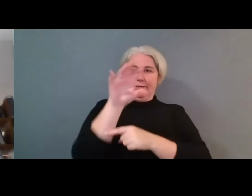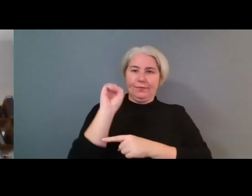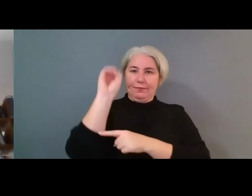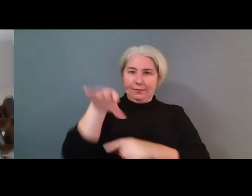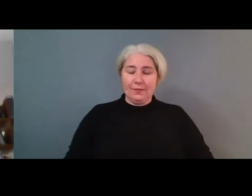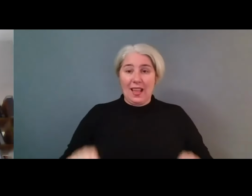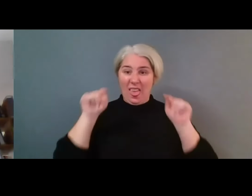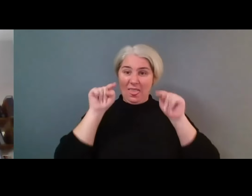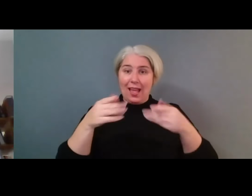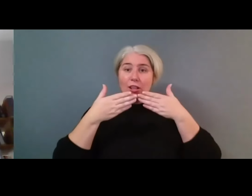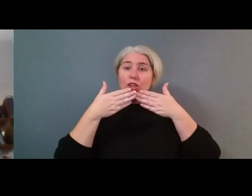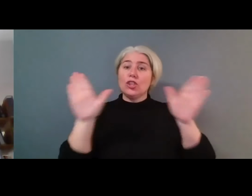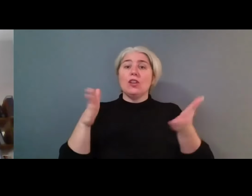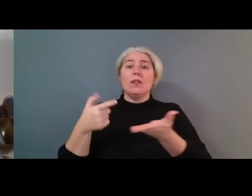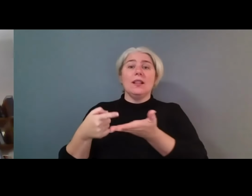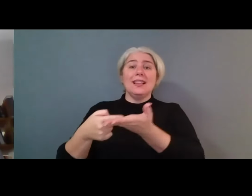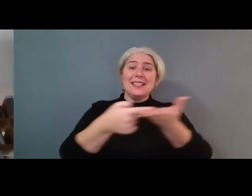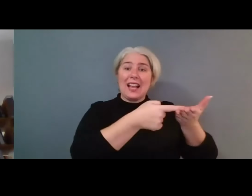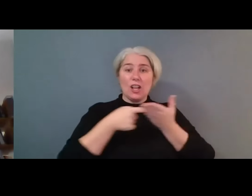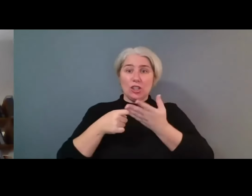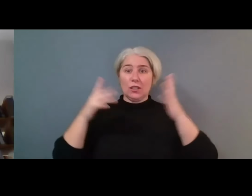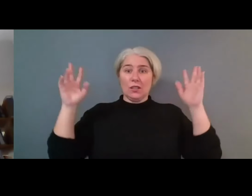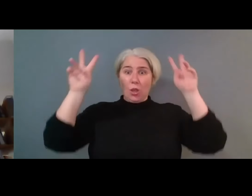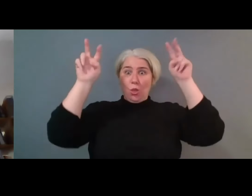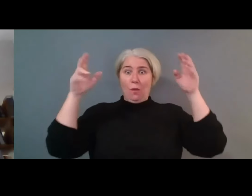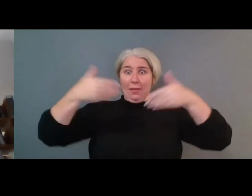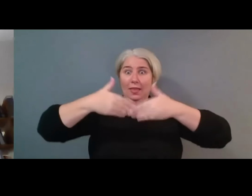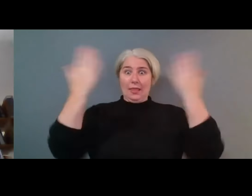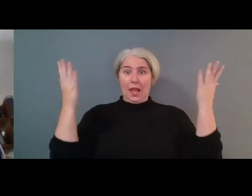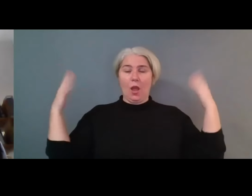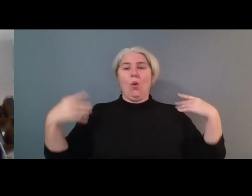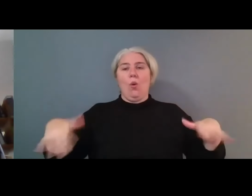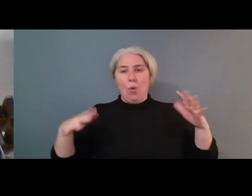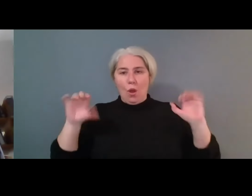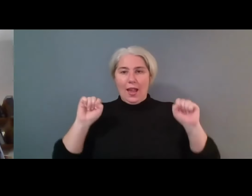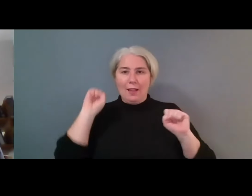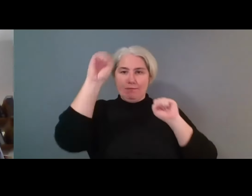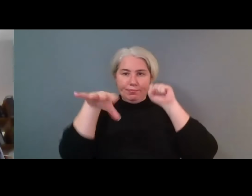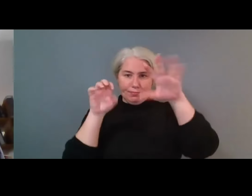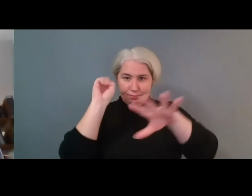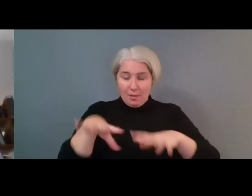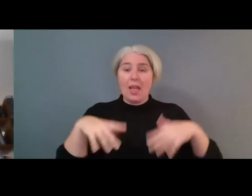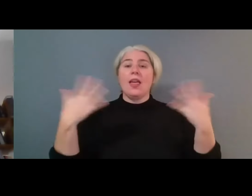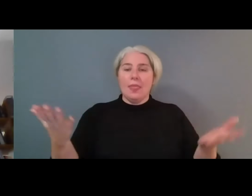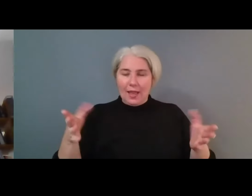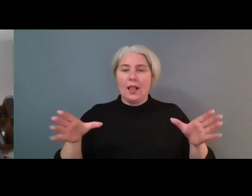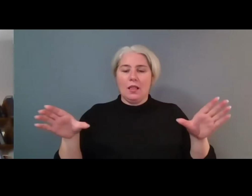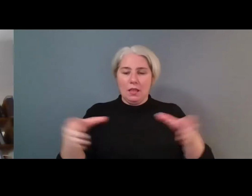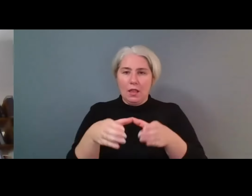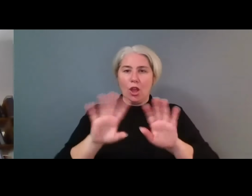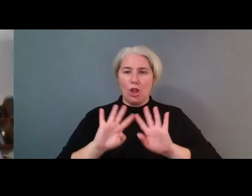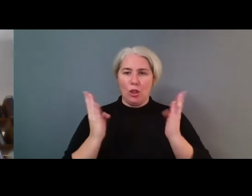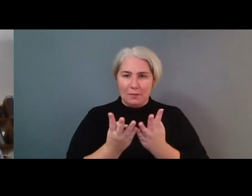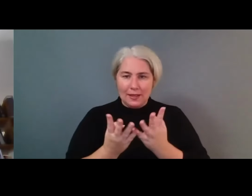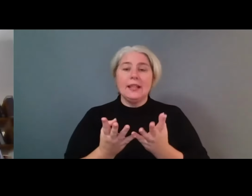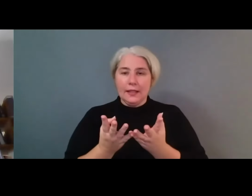valuable information is gathered, and that will be analyzed by the committee, and the committee will